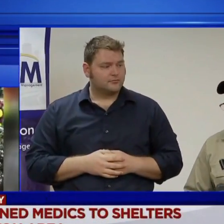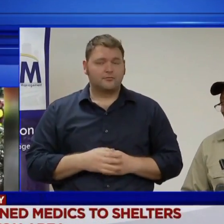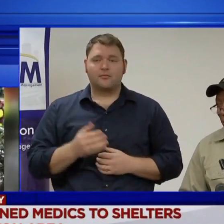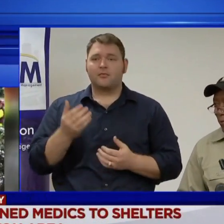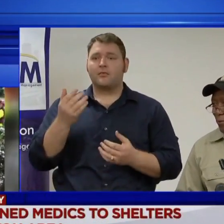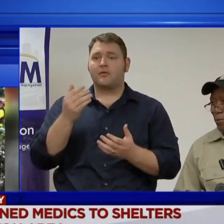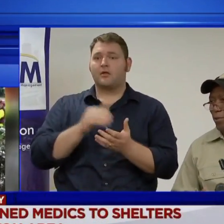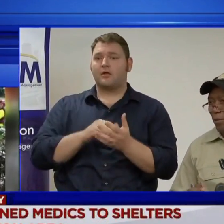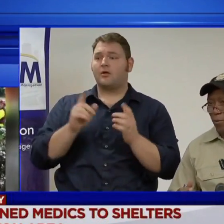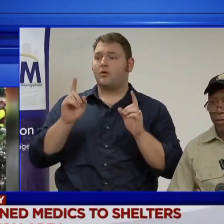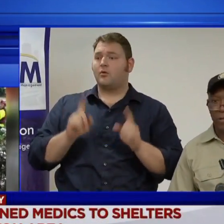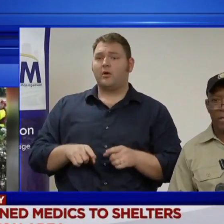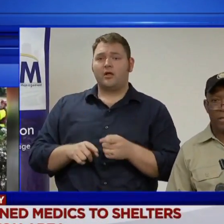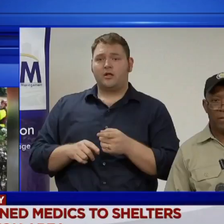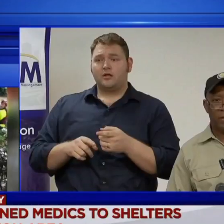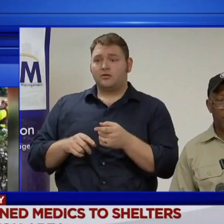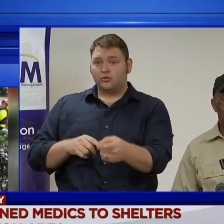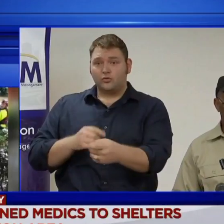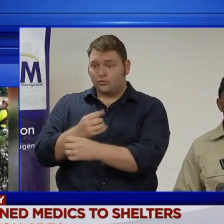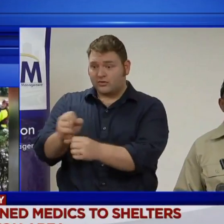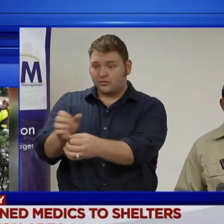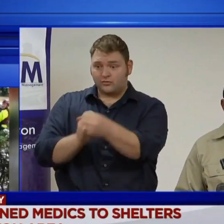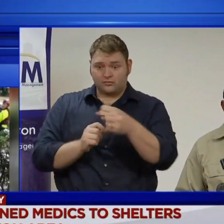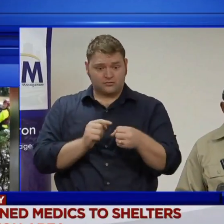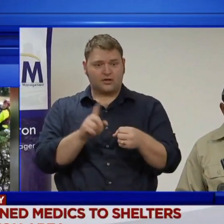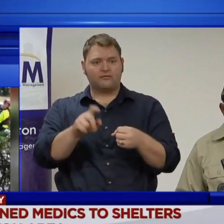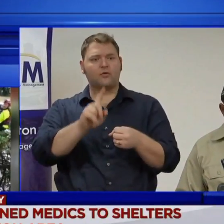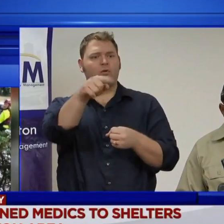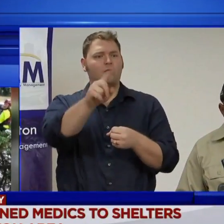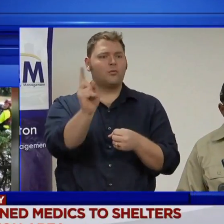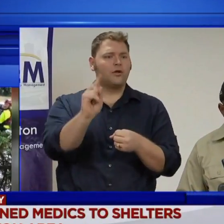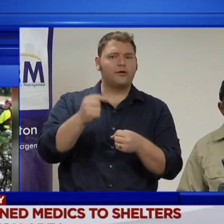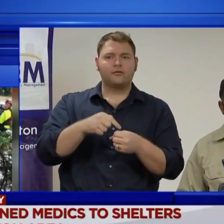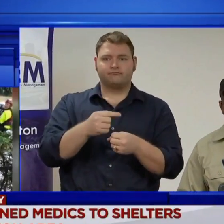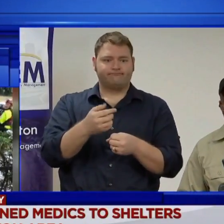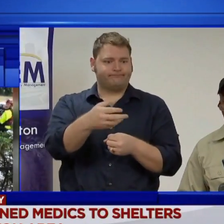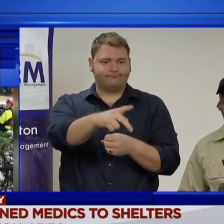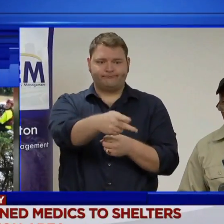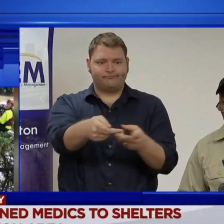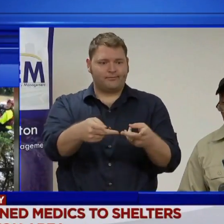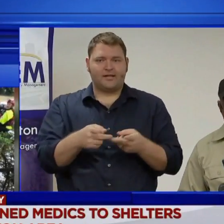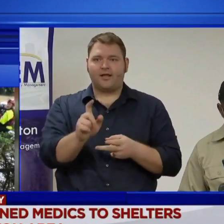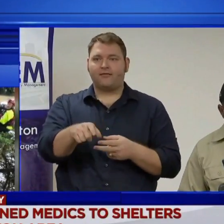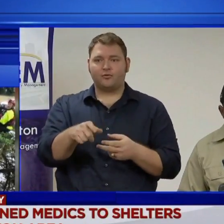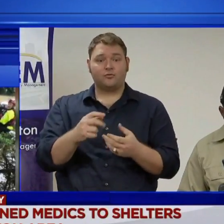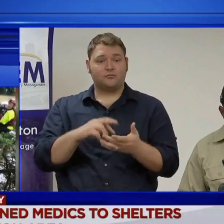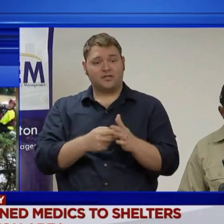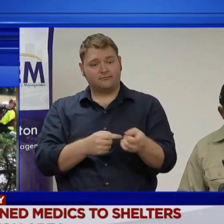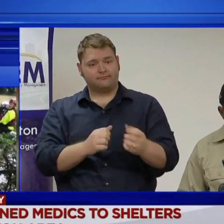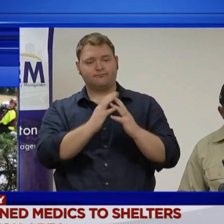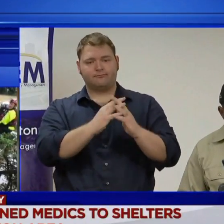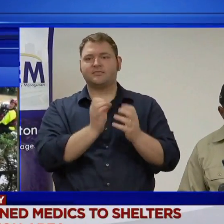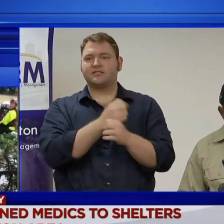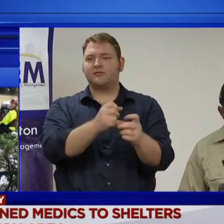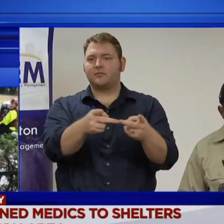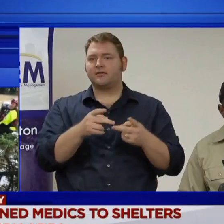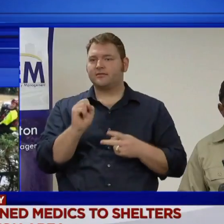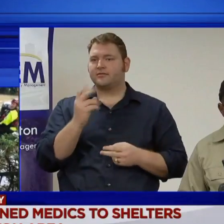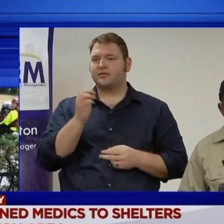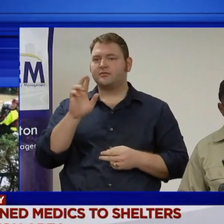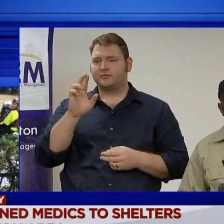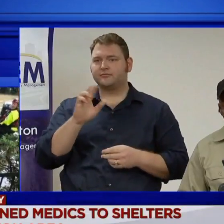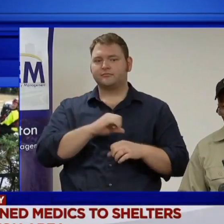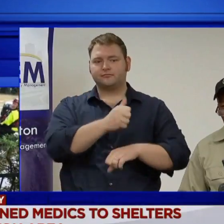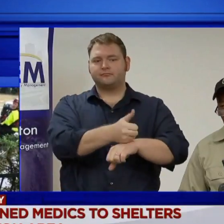are having to go to somewhere to come out of the elements, and therefore a number of shelters have been set up. At the George